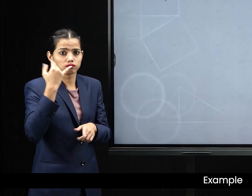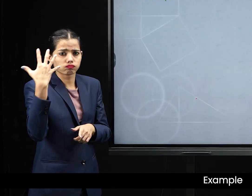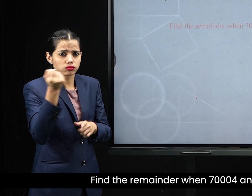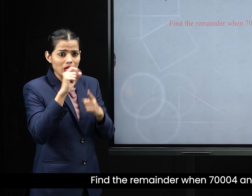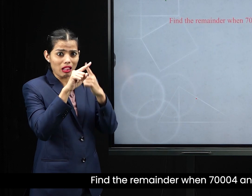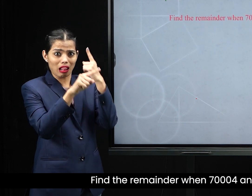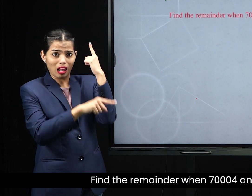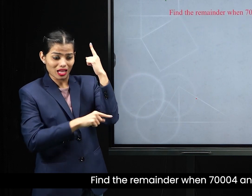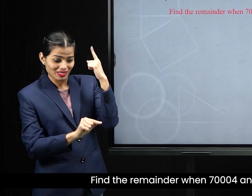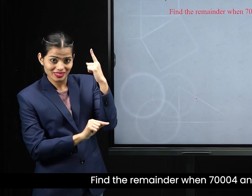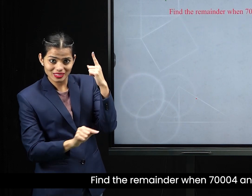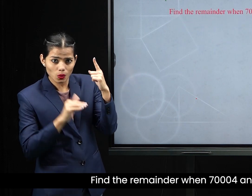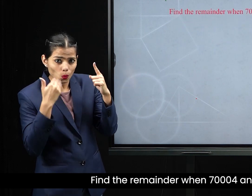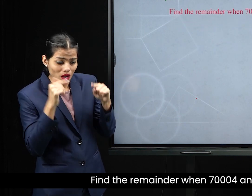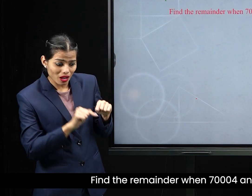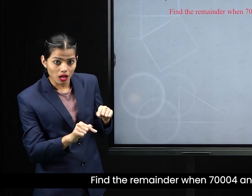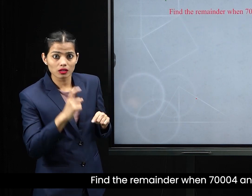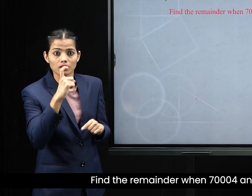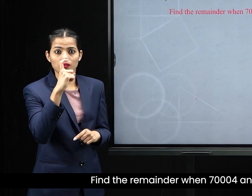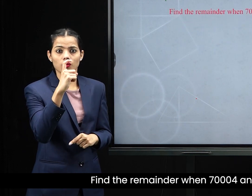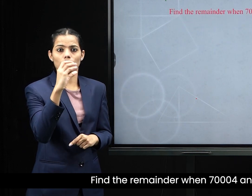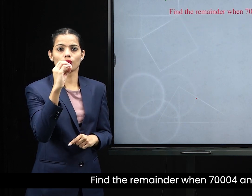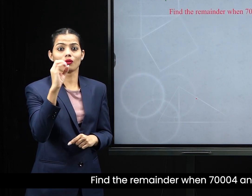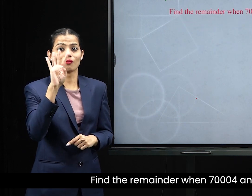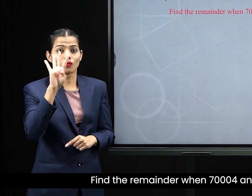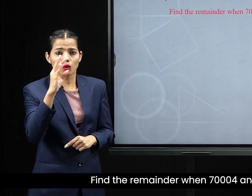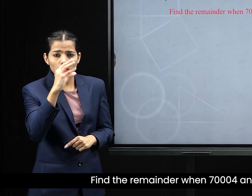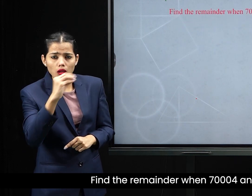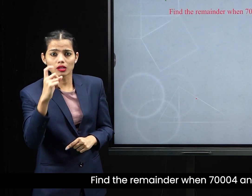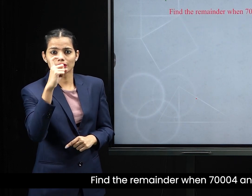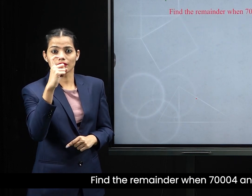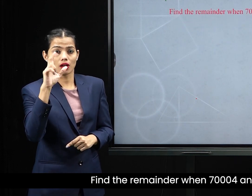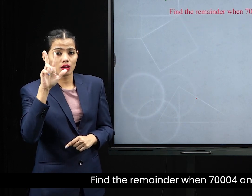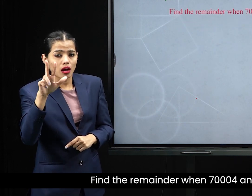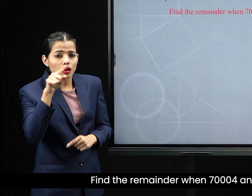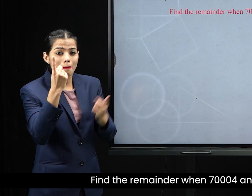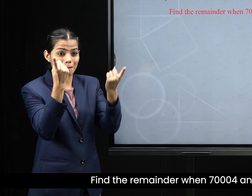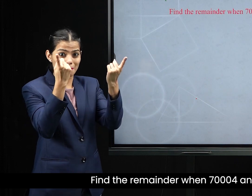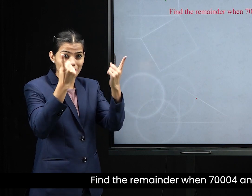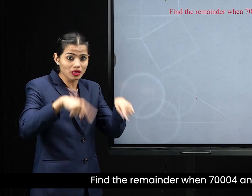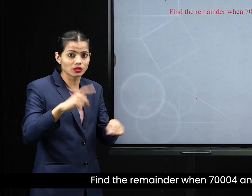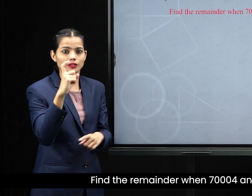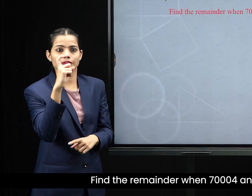Example, find the remainder when 70,004 and 778 are divided by